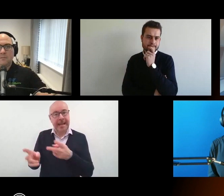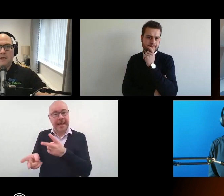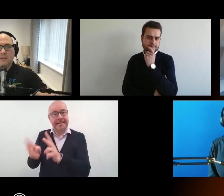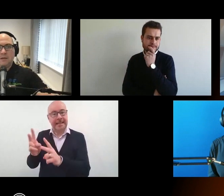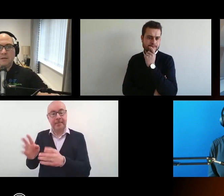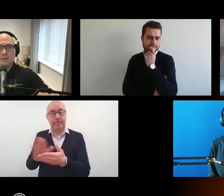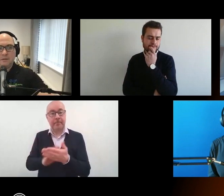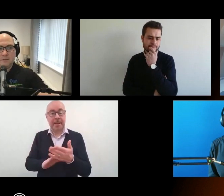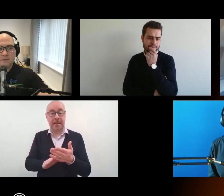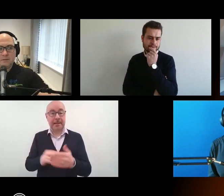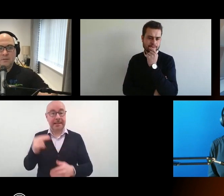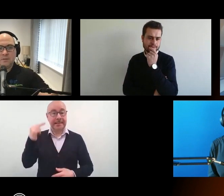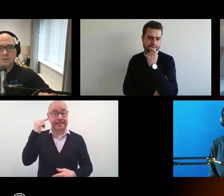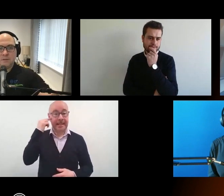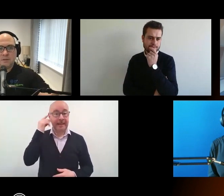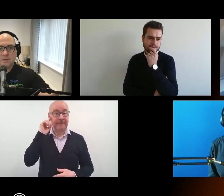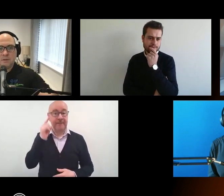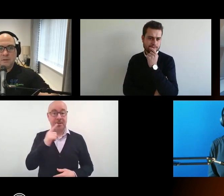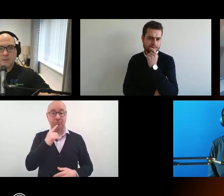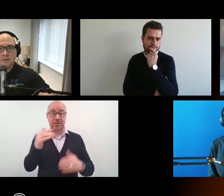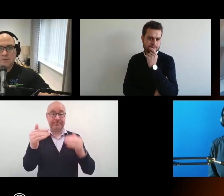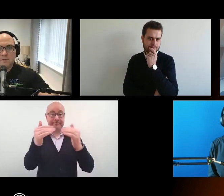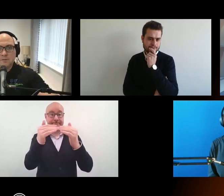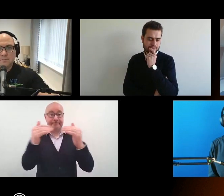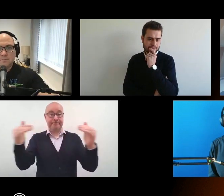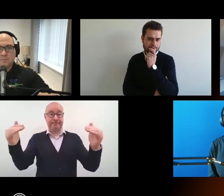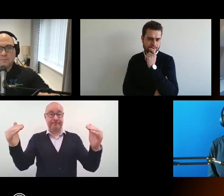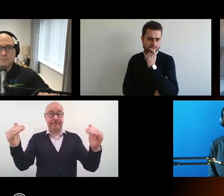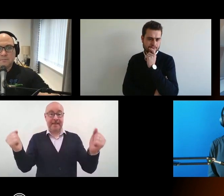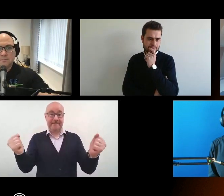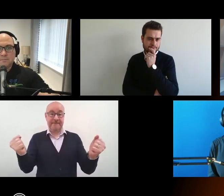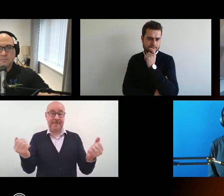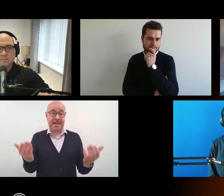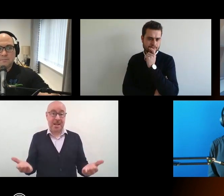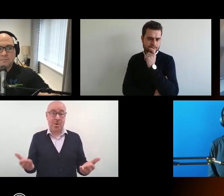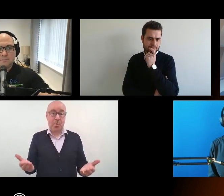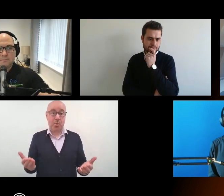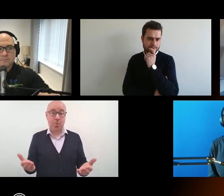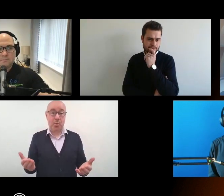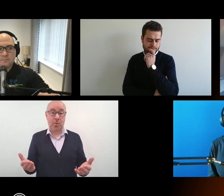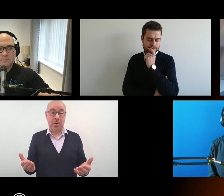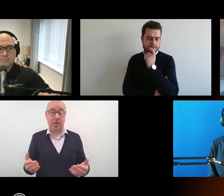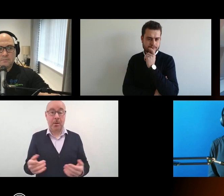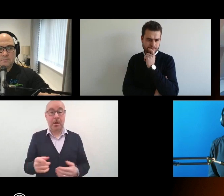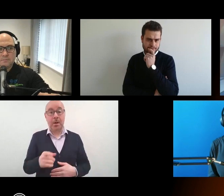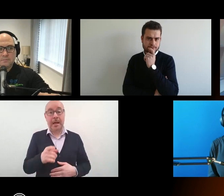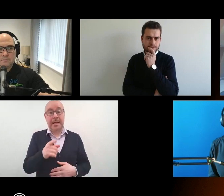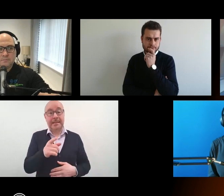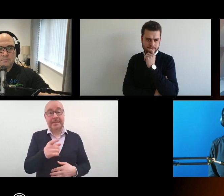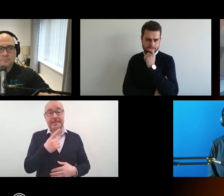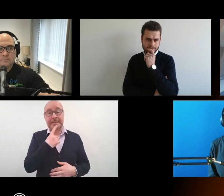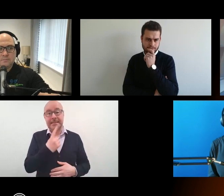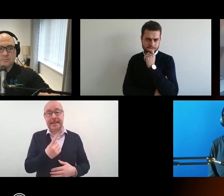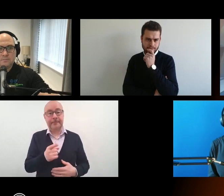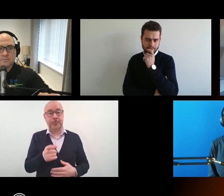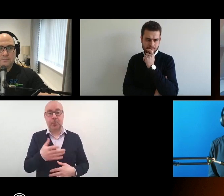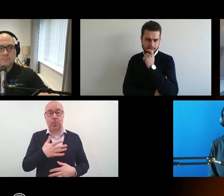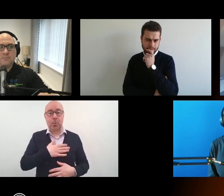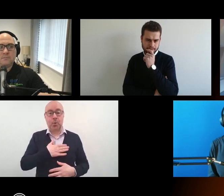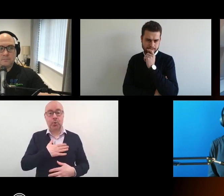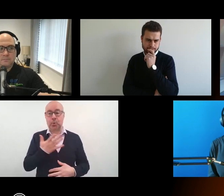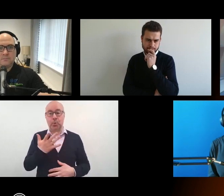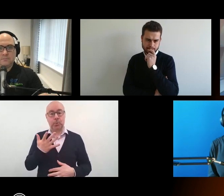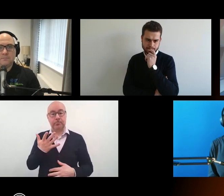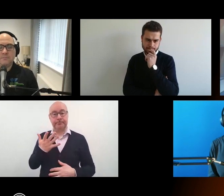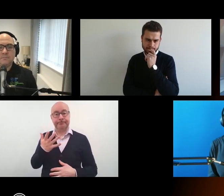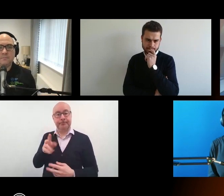with hearing people, such as now, if you want to say contact your GP, you